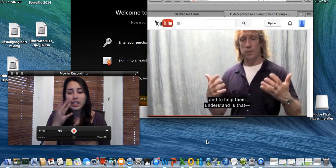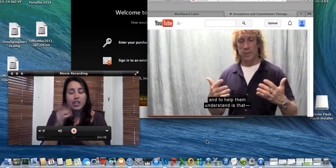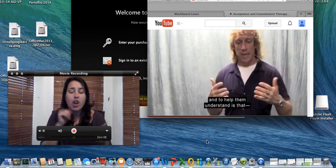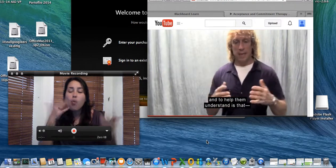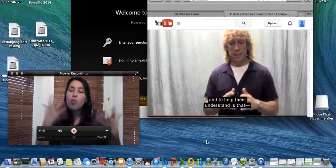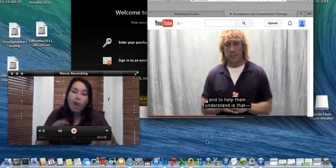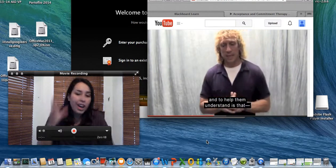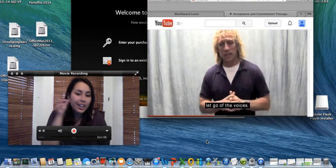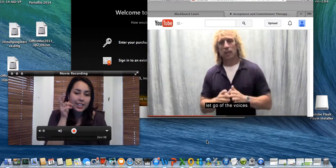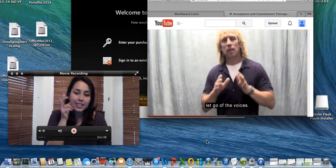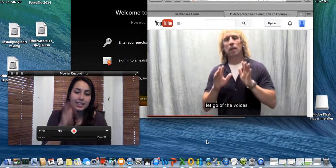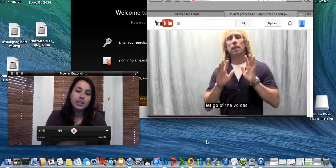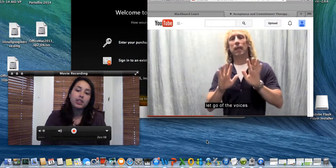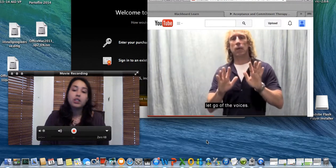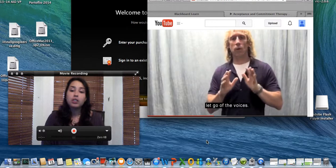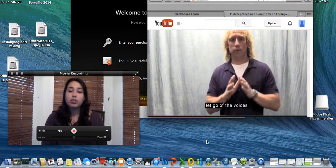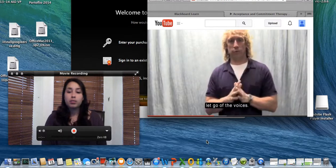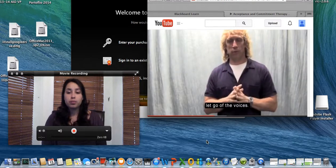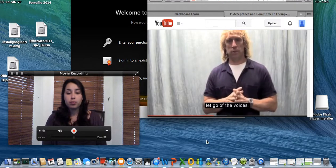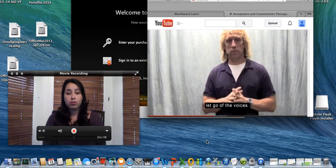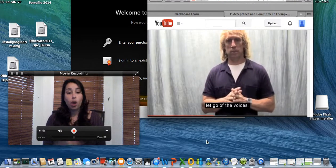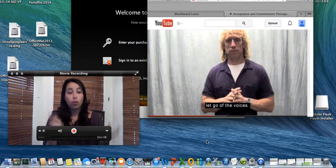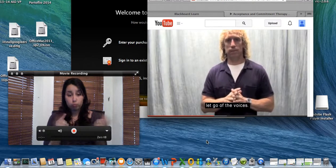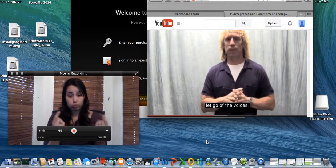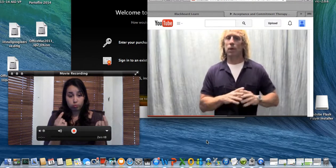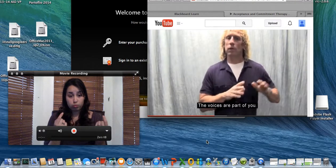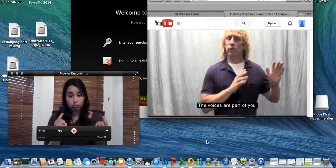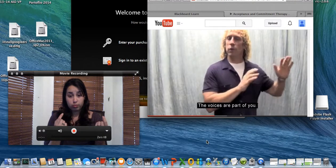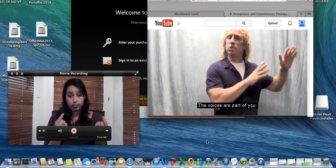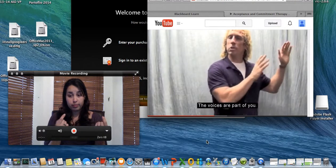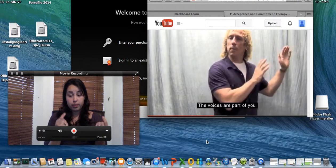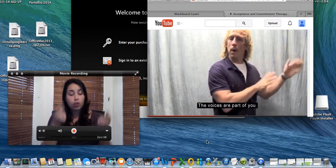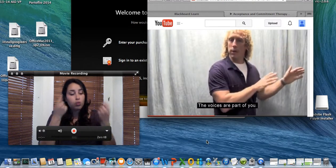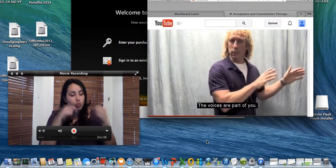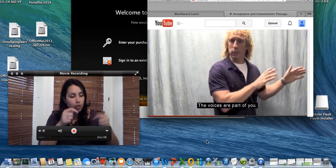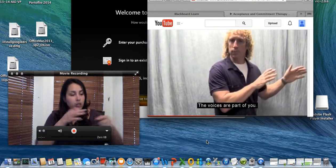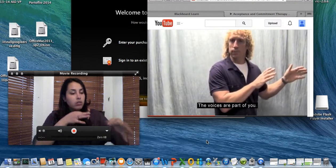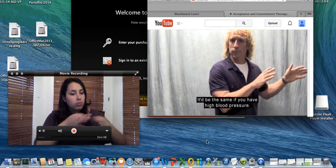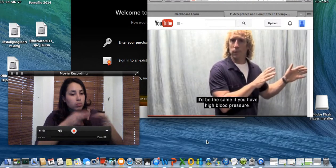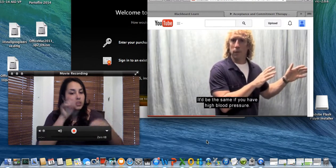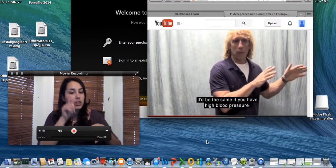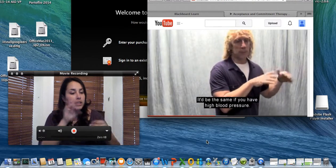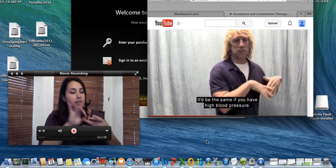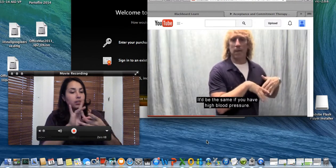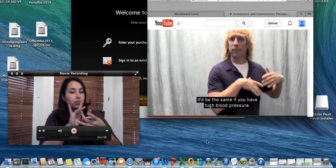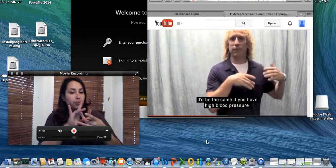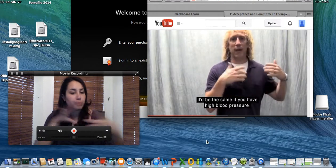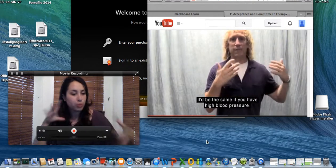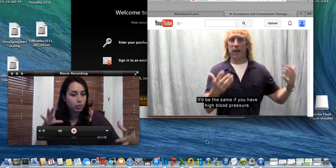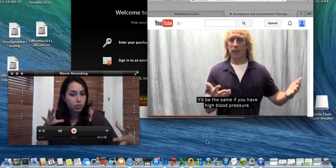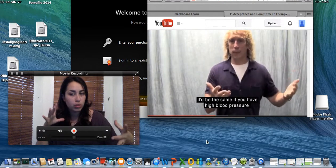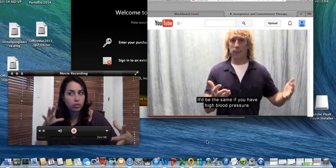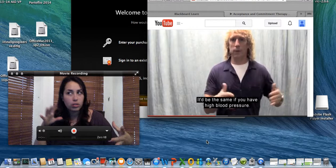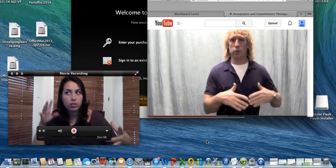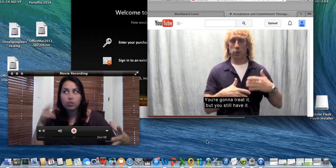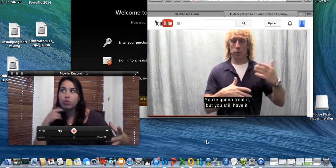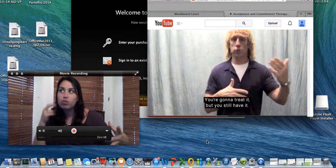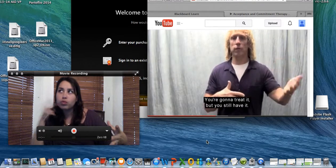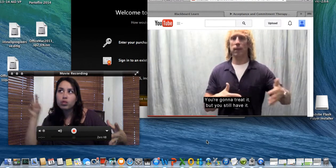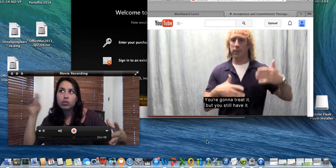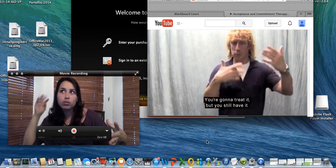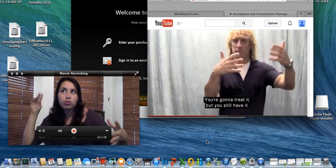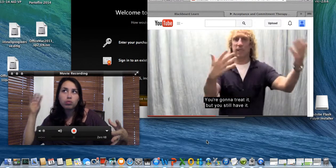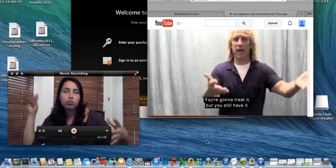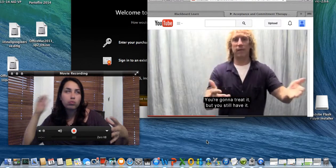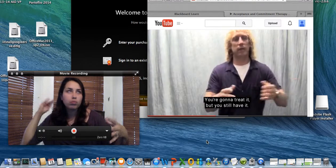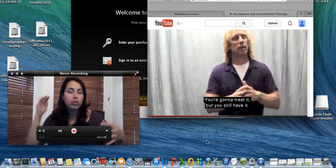them understand is that let go of the voices. The voices are part of you. It'd be the same if you have a high blood pressure. You're going to